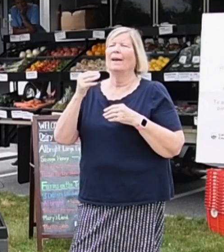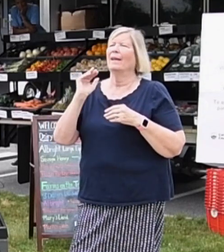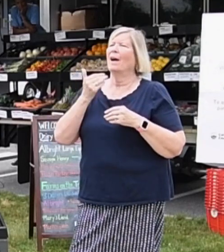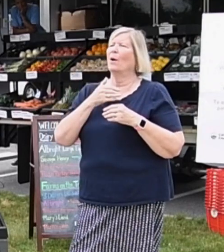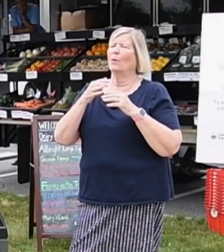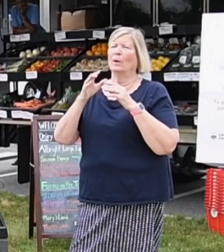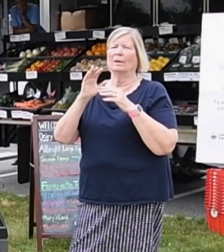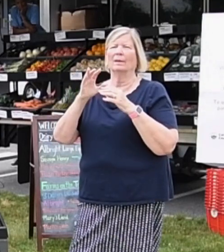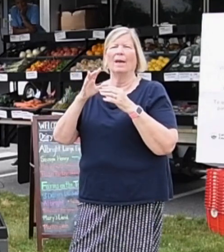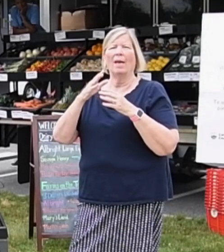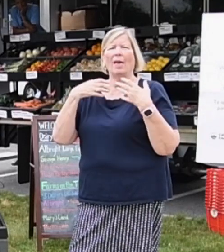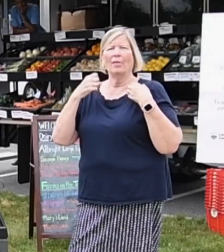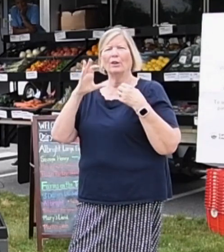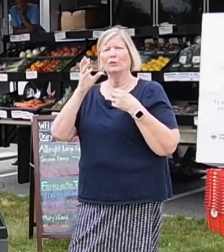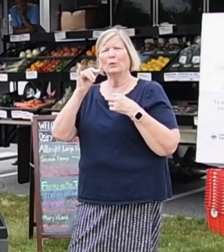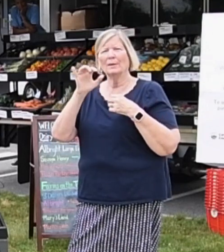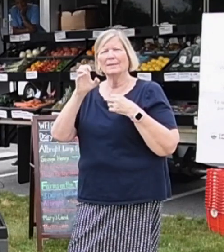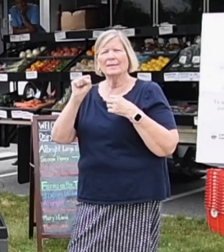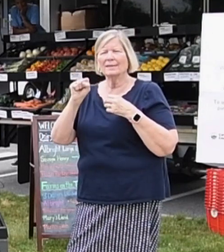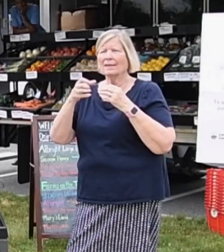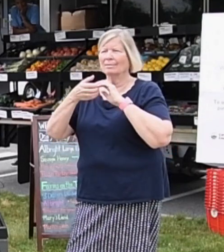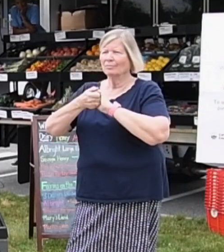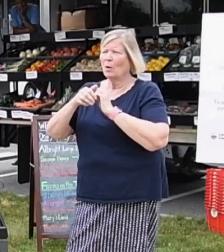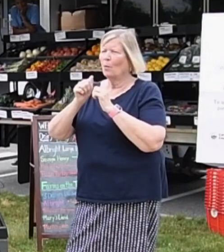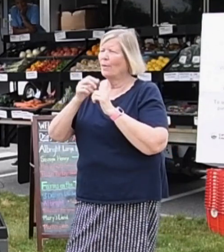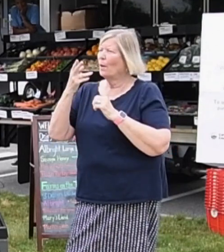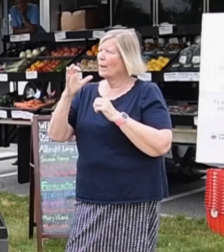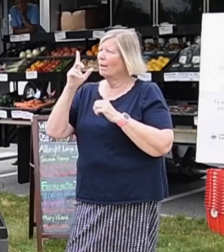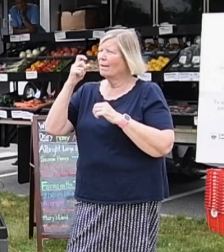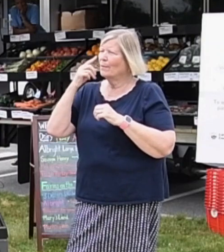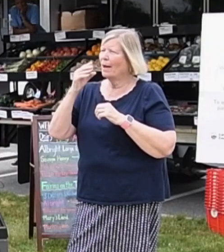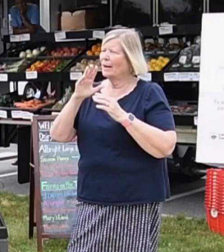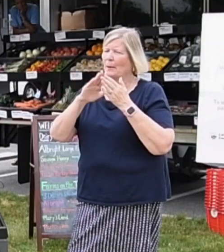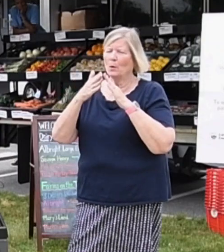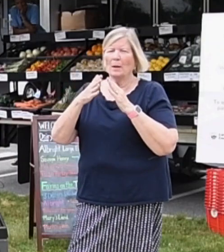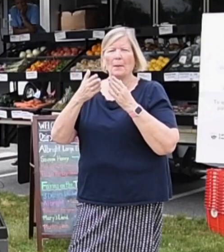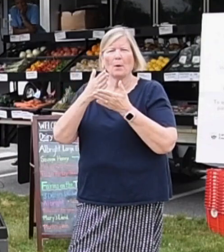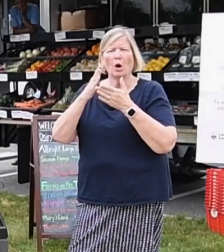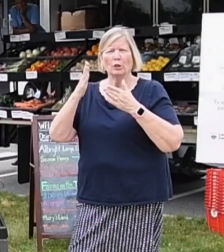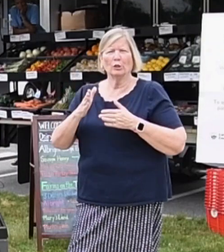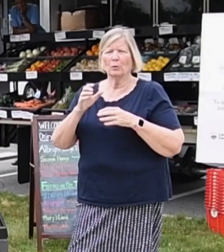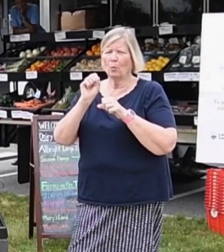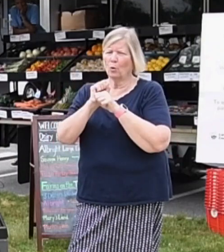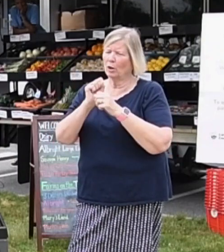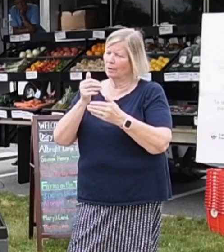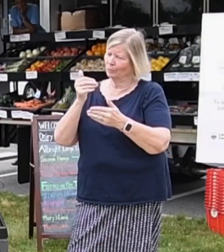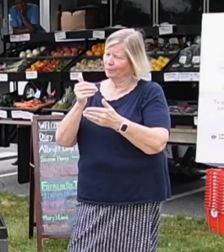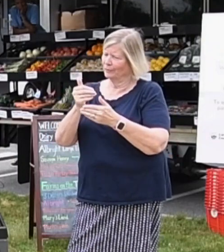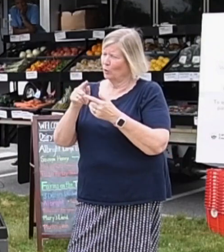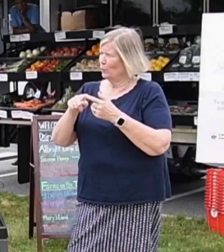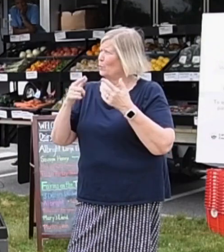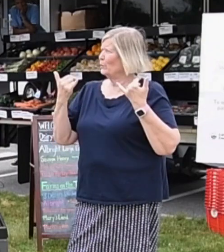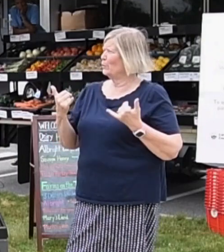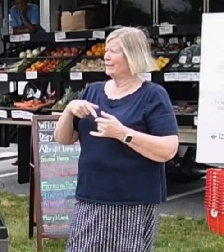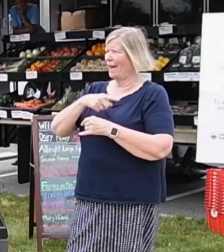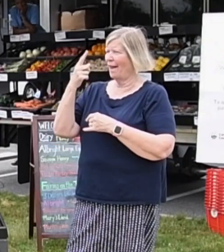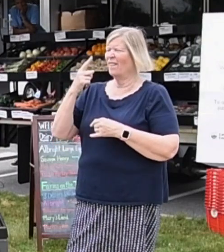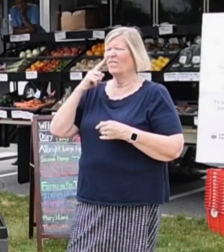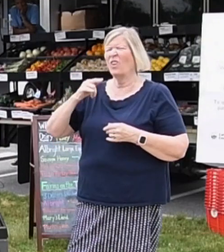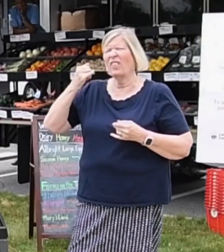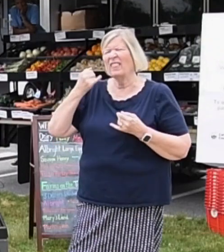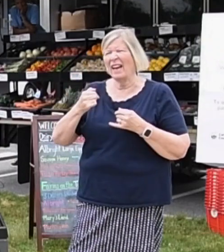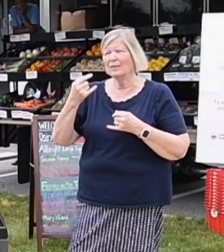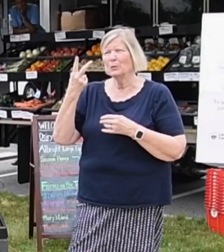in collaboration with the Howard County government and community partners, have been working towards this day for the